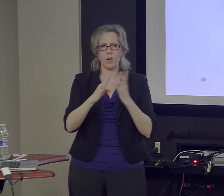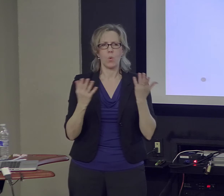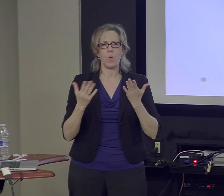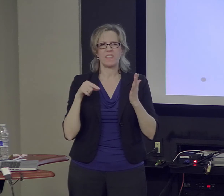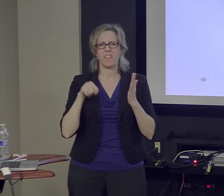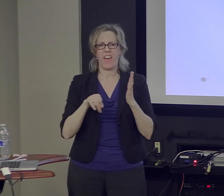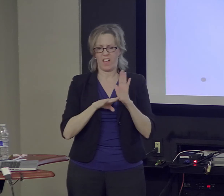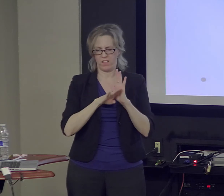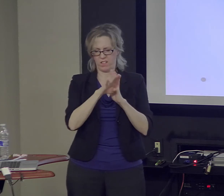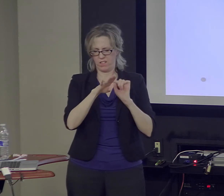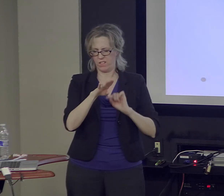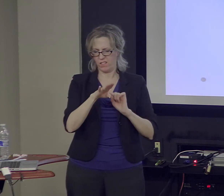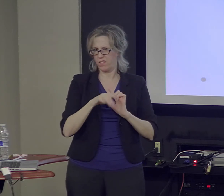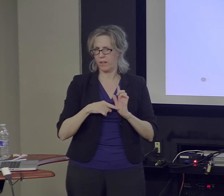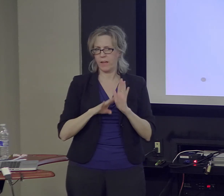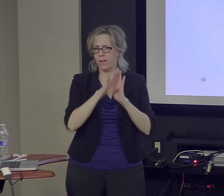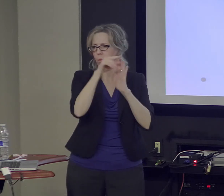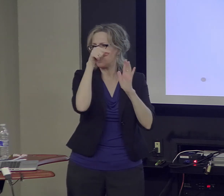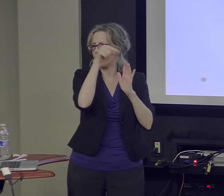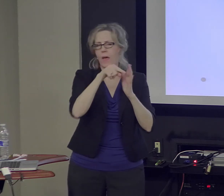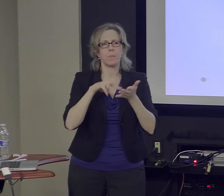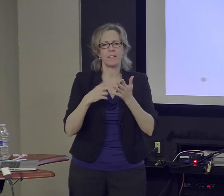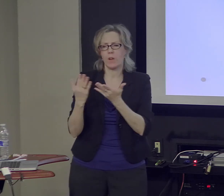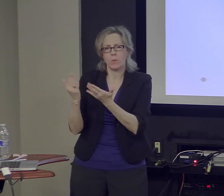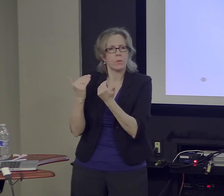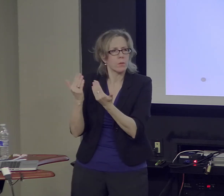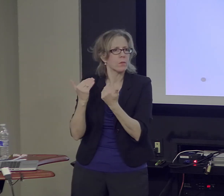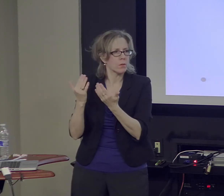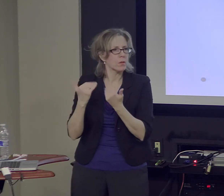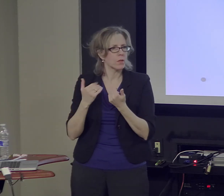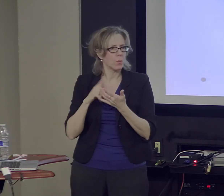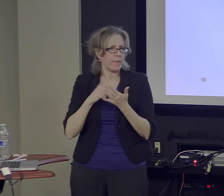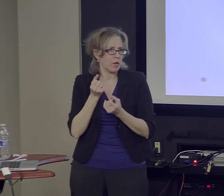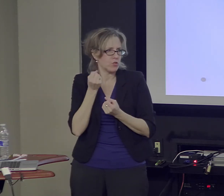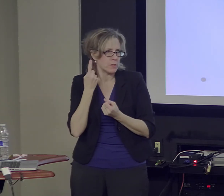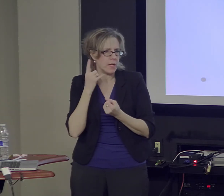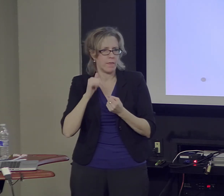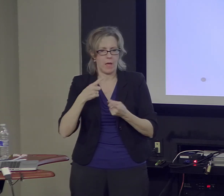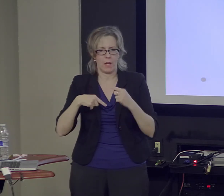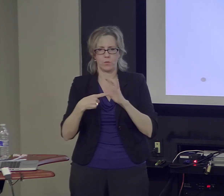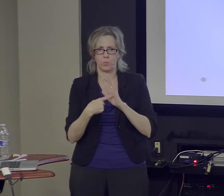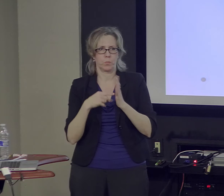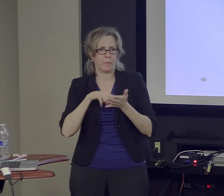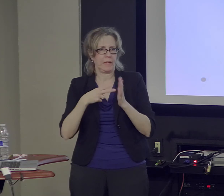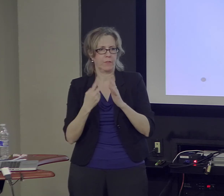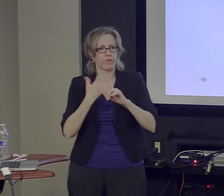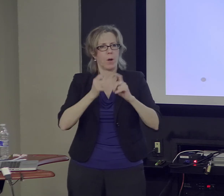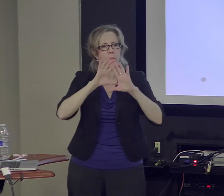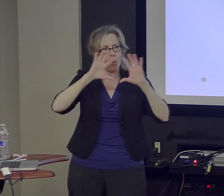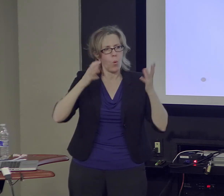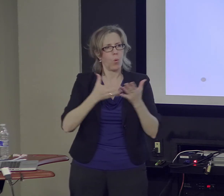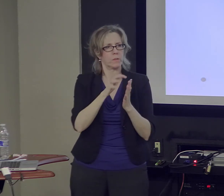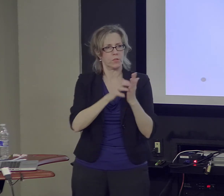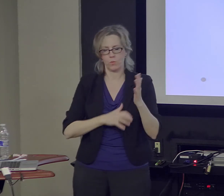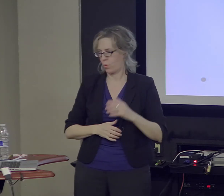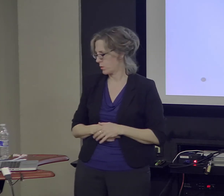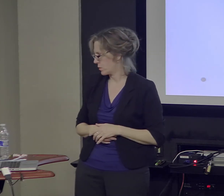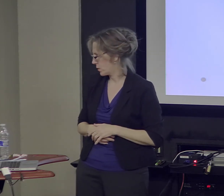of signs that were put together, a cluster, I would ask the participant if they could understand what that cluster of signs meant